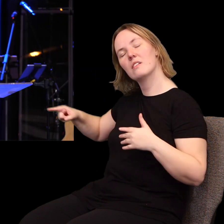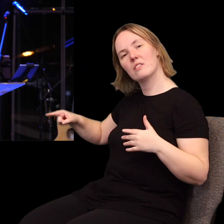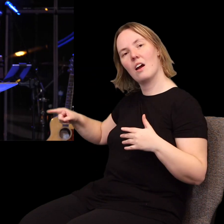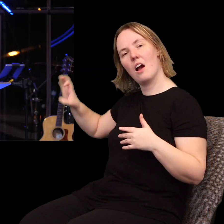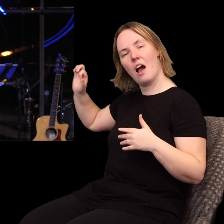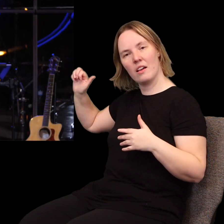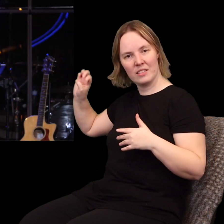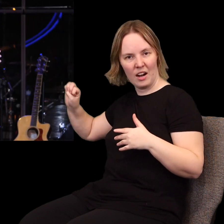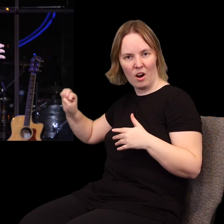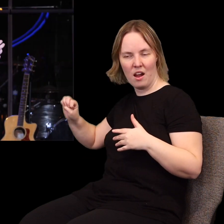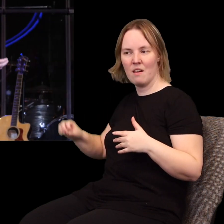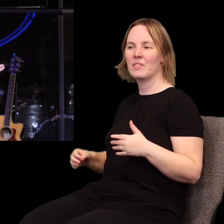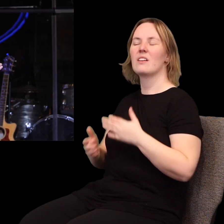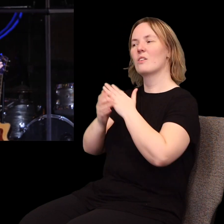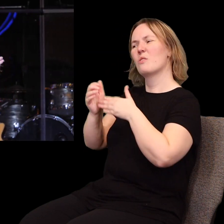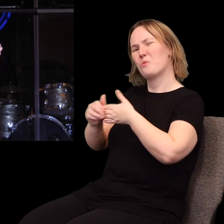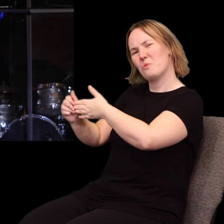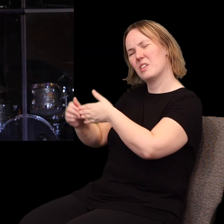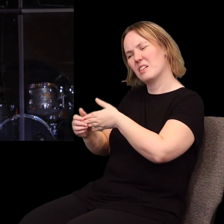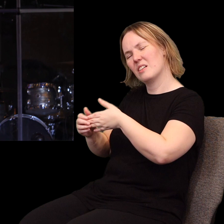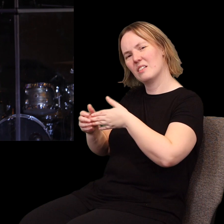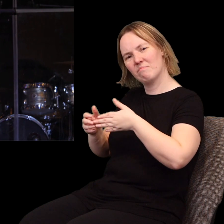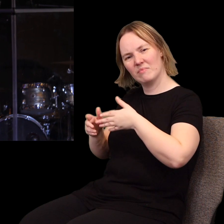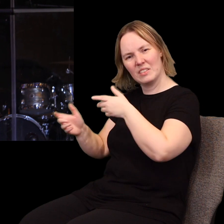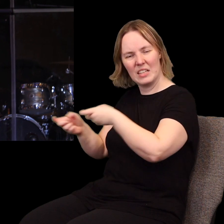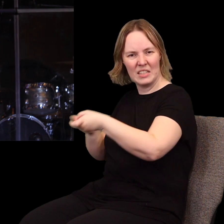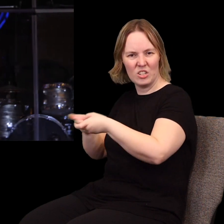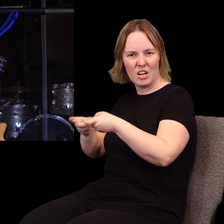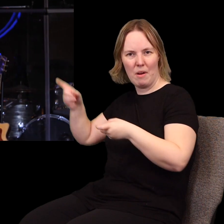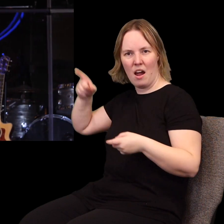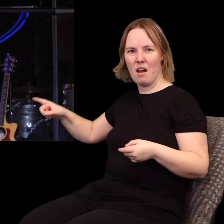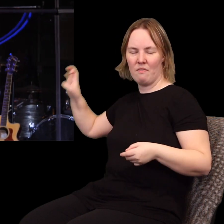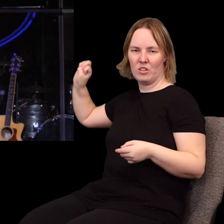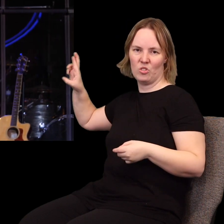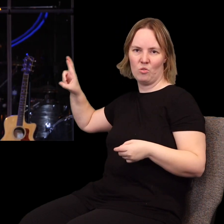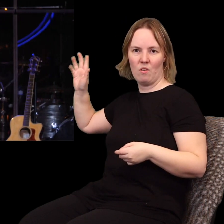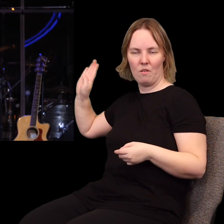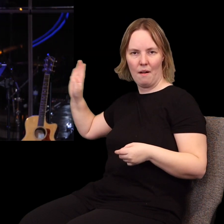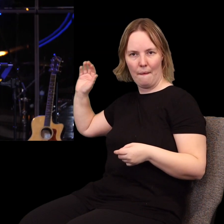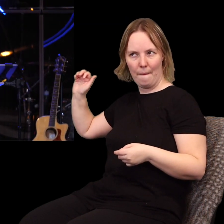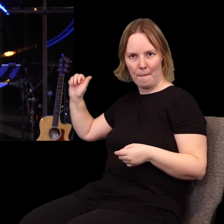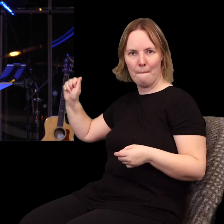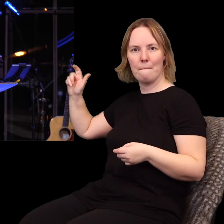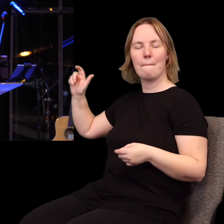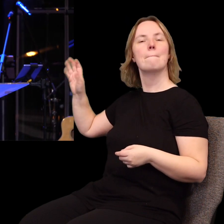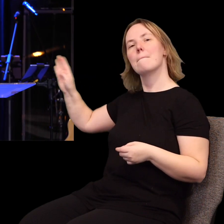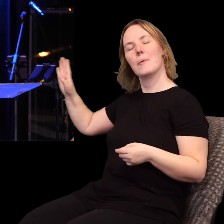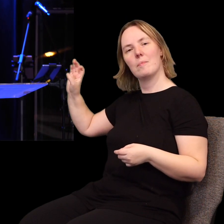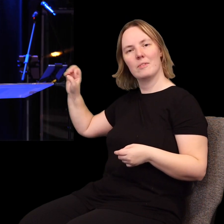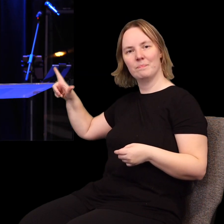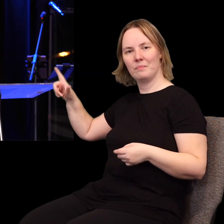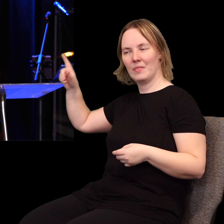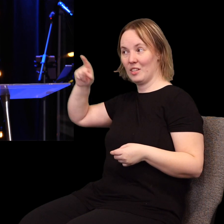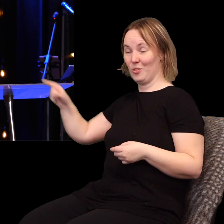to him. Under Zerubbabel's leadership, as well as Joshua, about 50,000 returnees came back to Jerusalem. And one of the